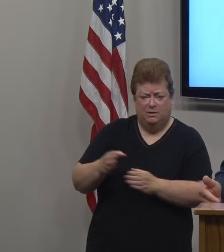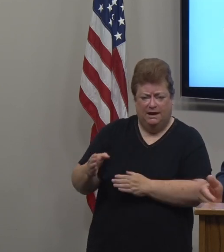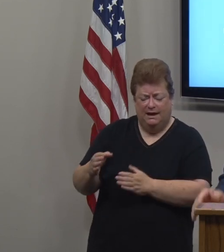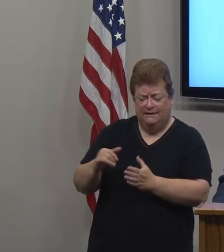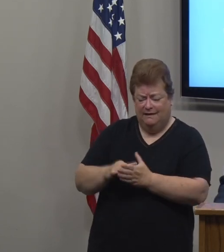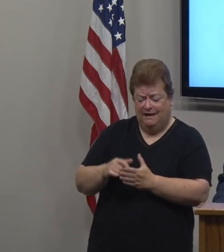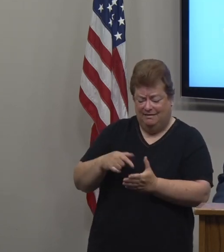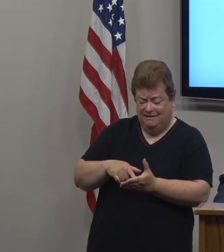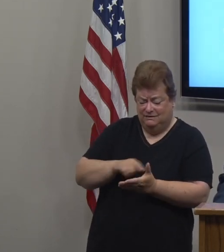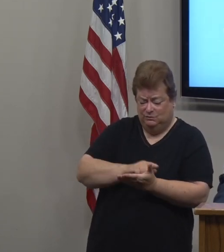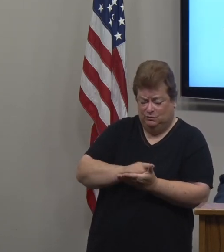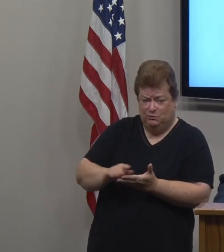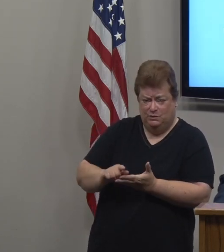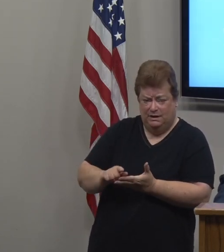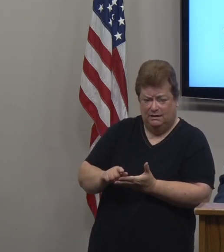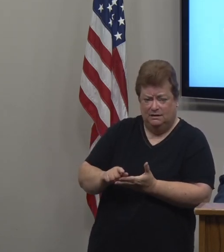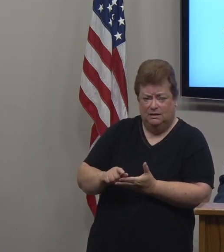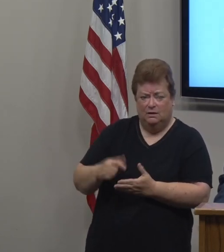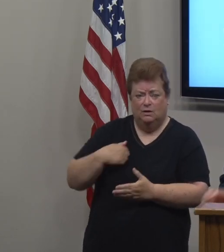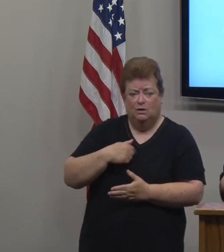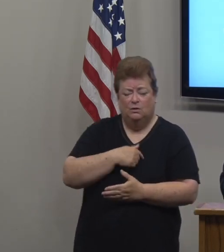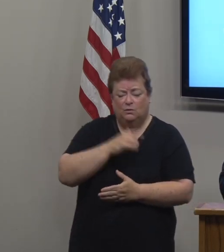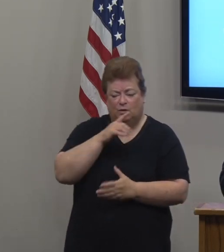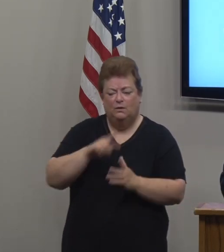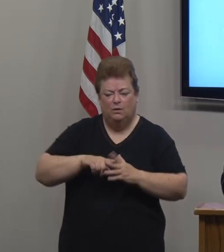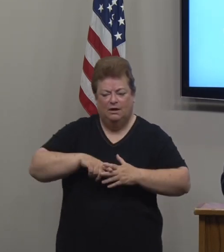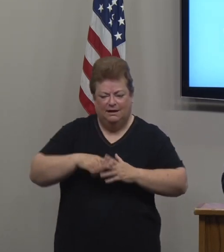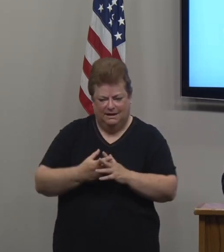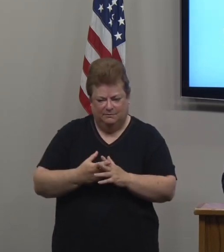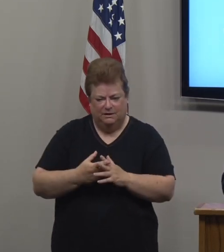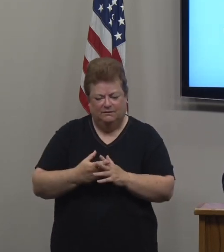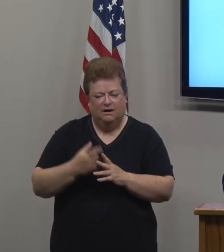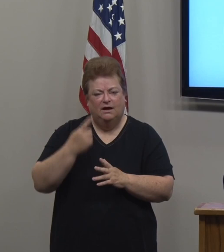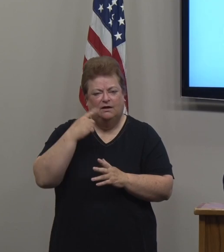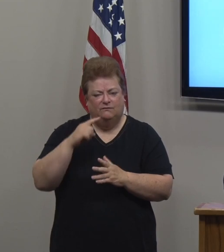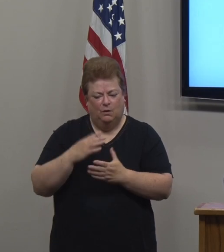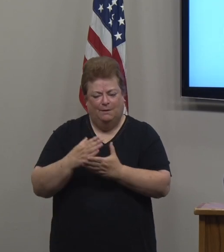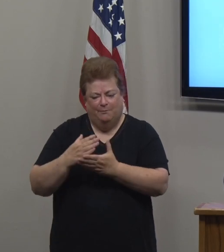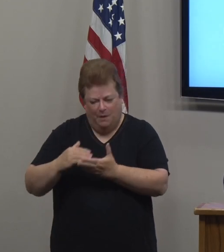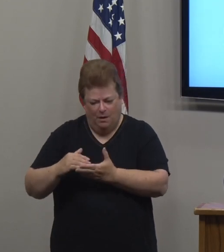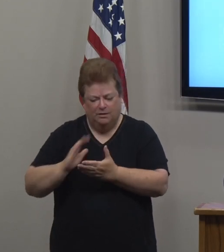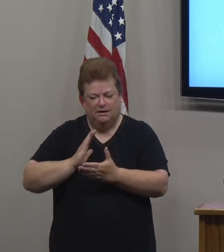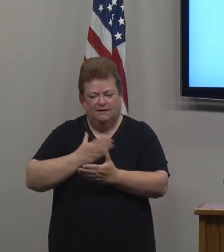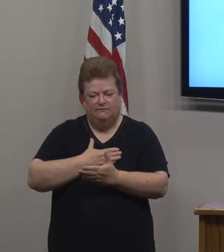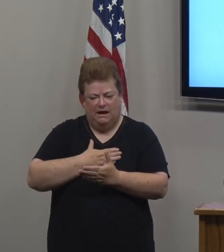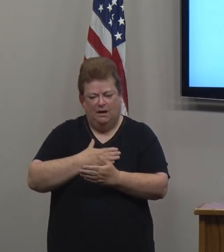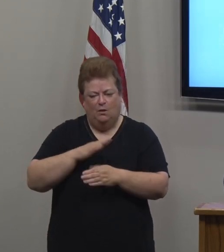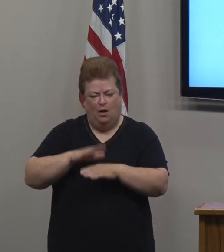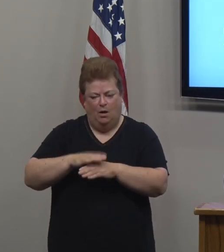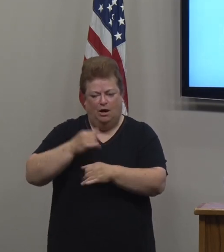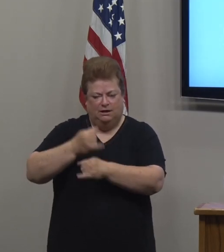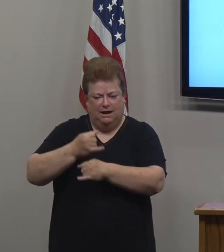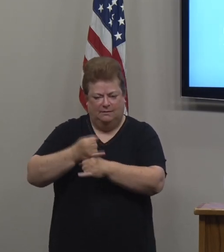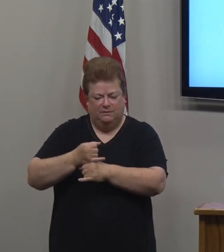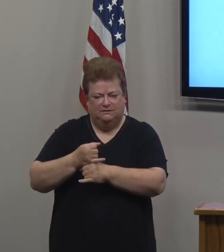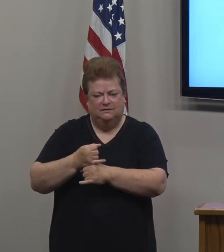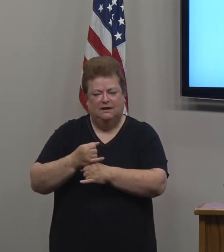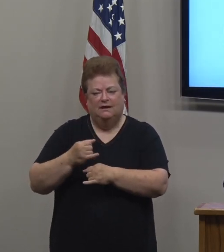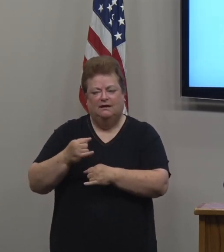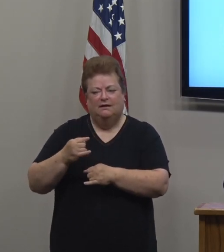coming week to implement a proportion of our on-campus community tested